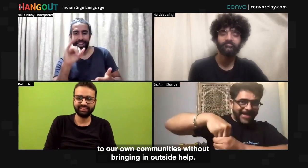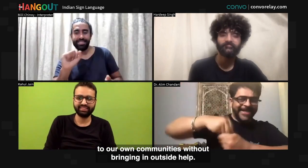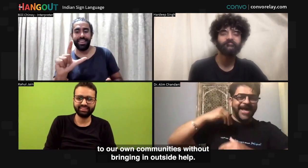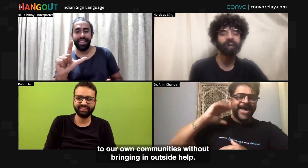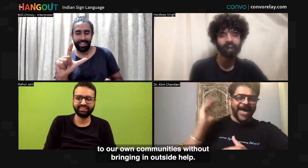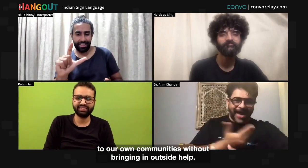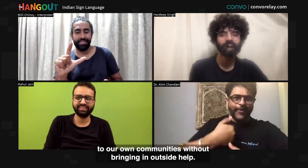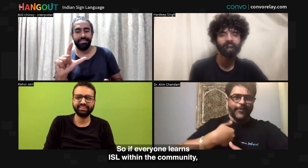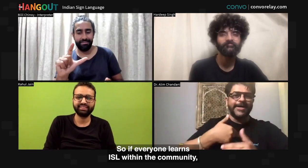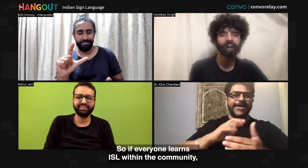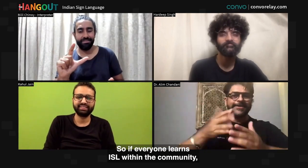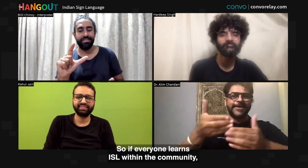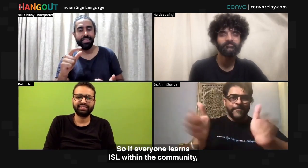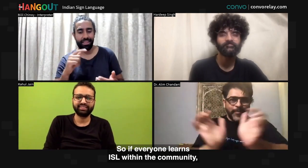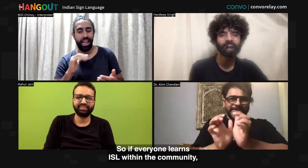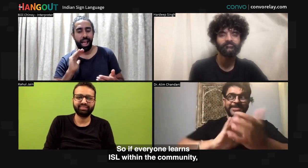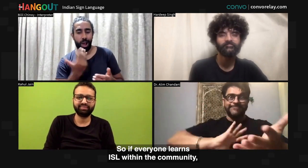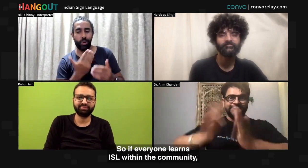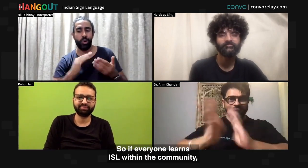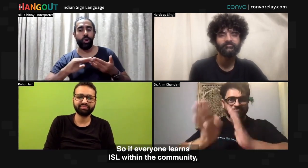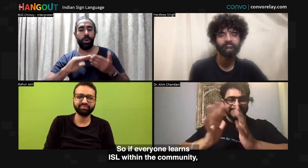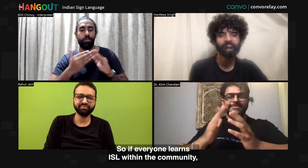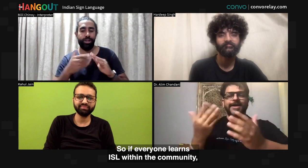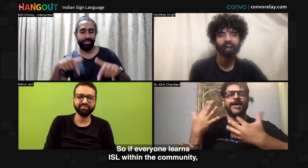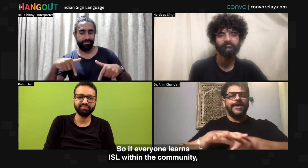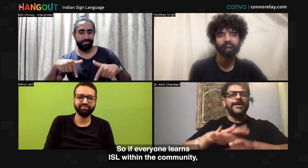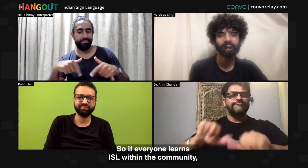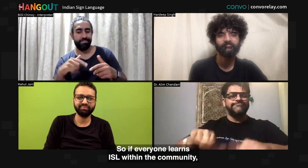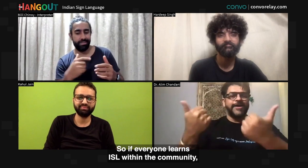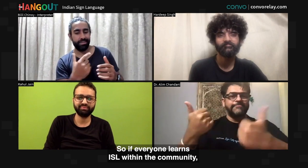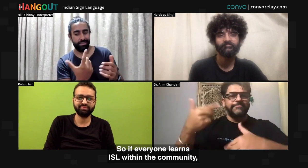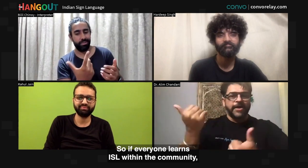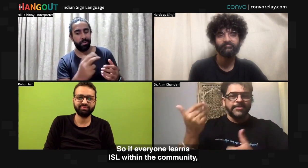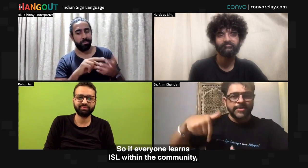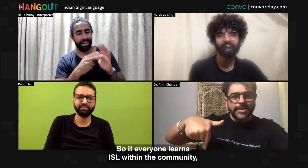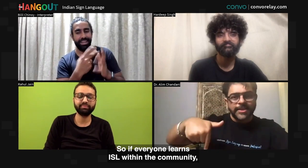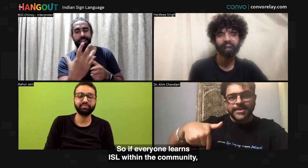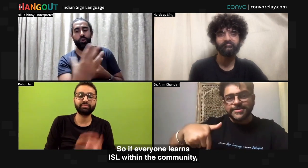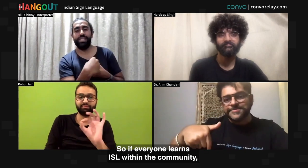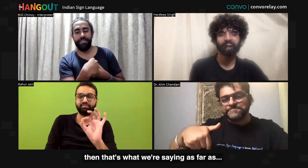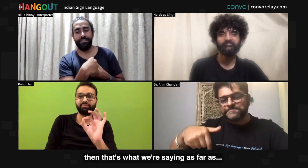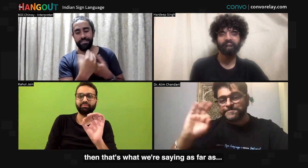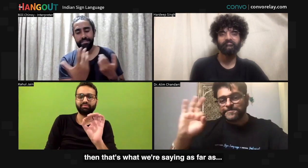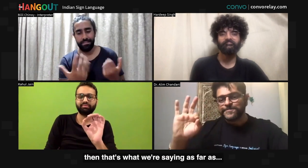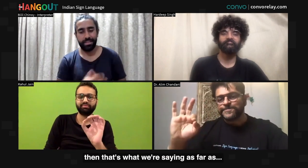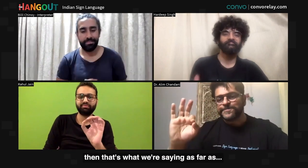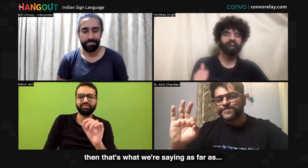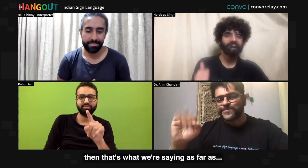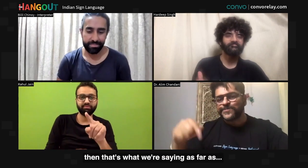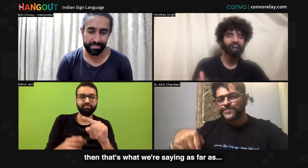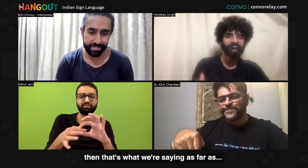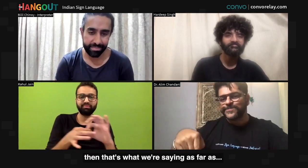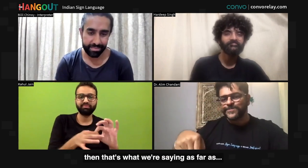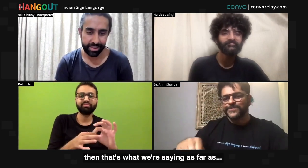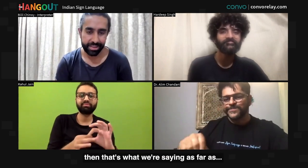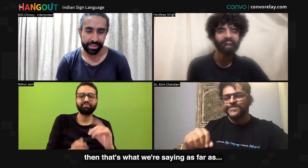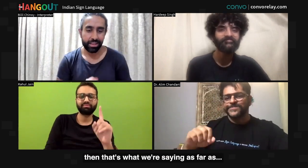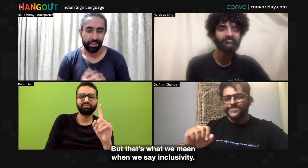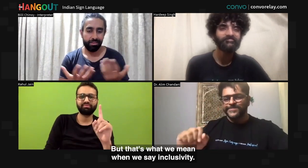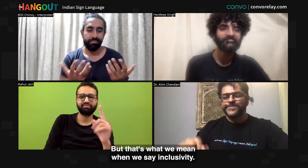help. So if everyone learns ISL within the community, um, then that, then that's what we're saying as far as, or that's